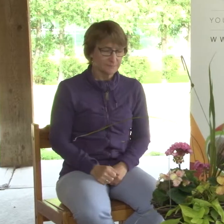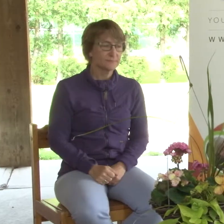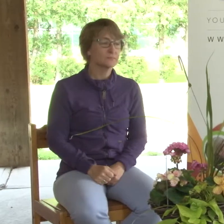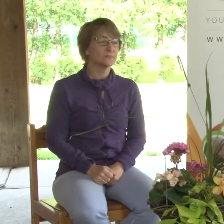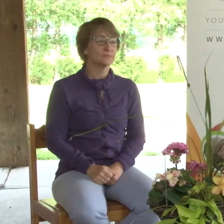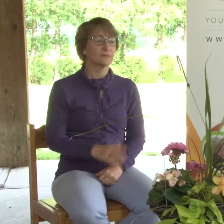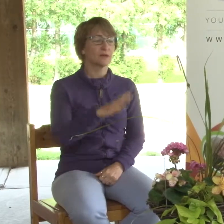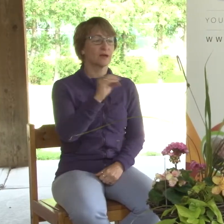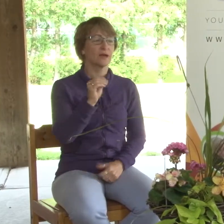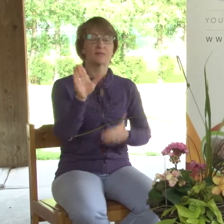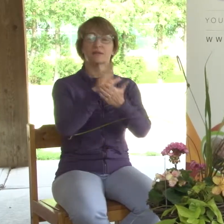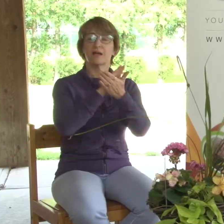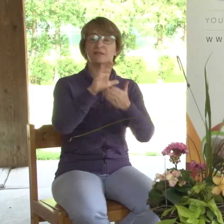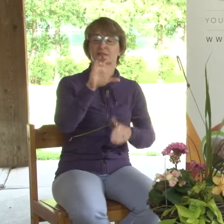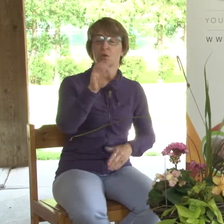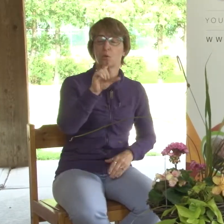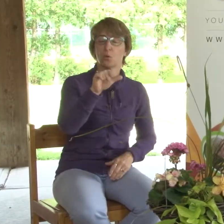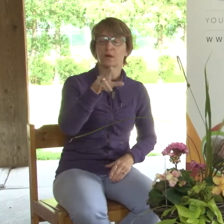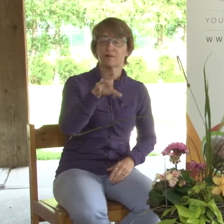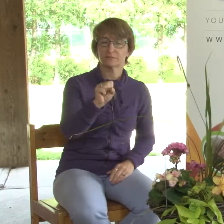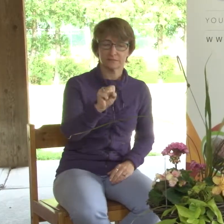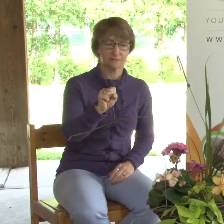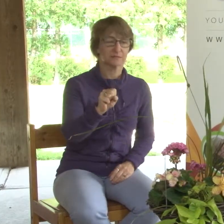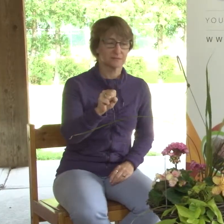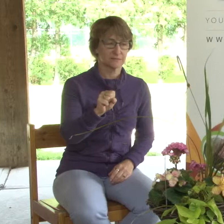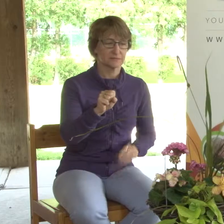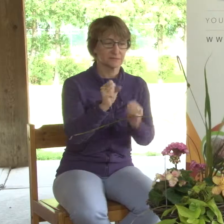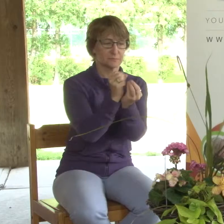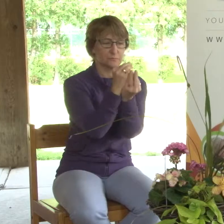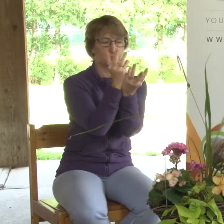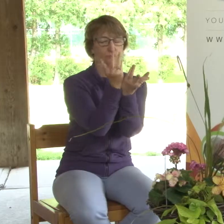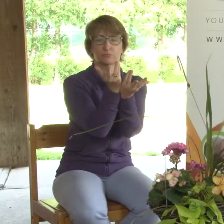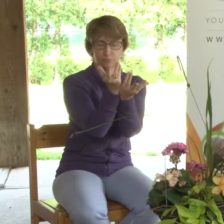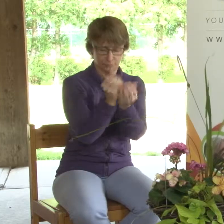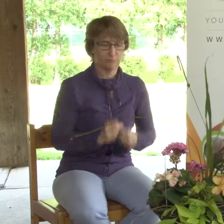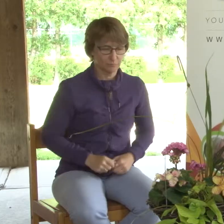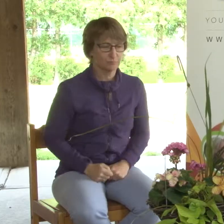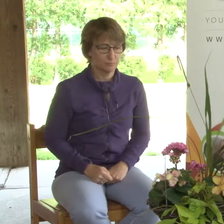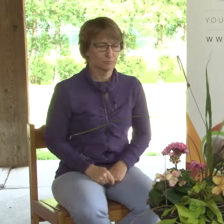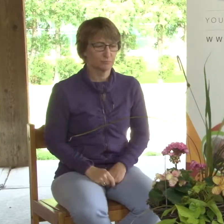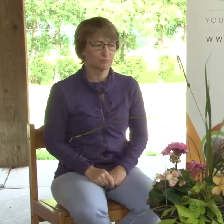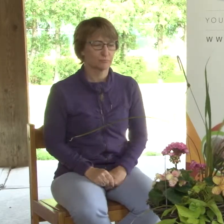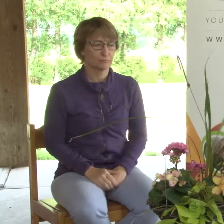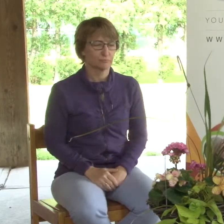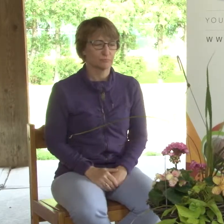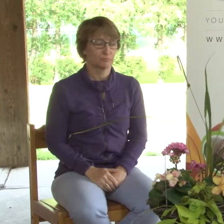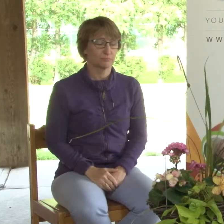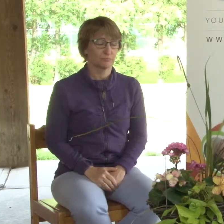And I'm going to take that nice coleus that we have with that spreading look to it.